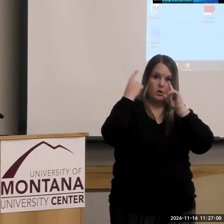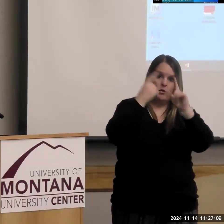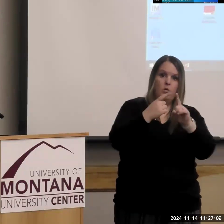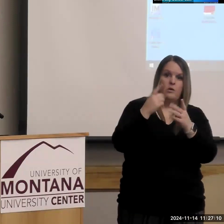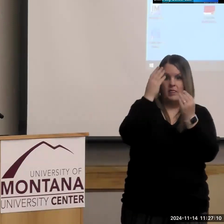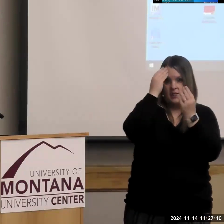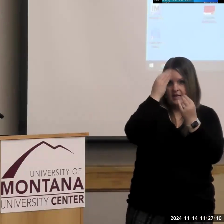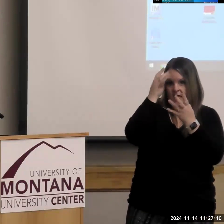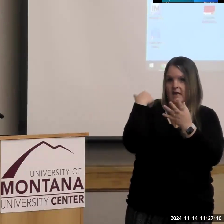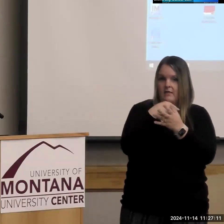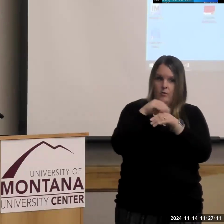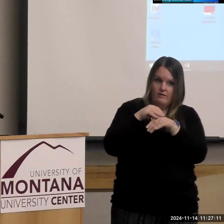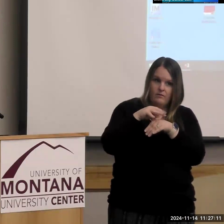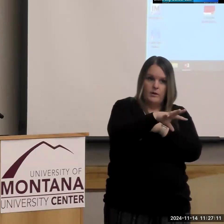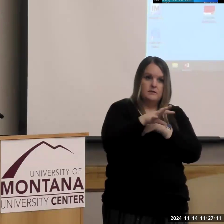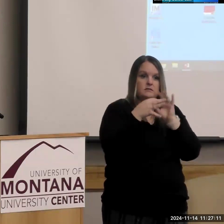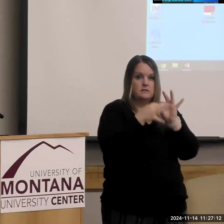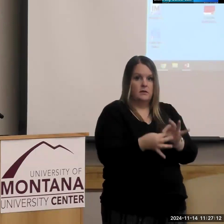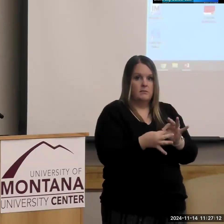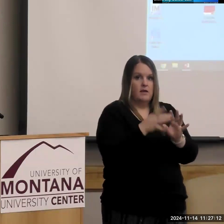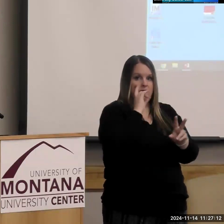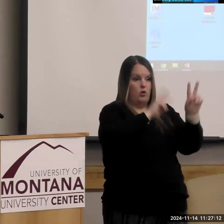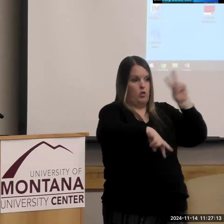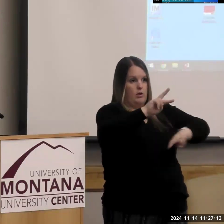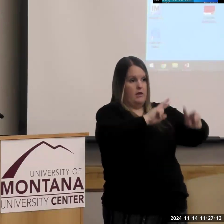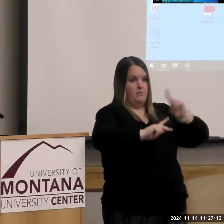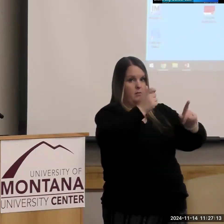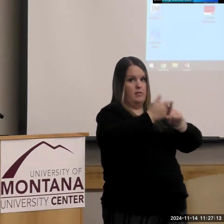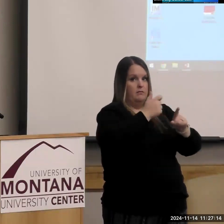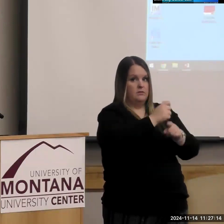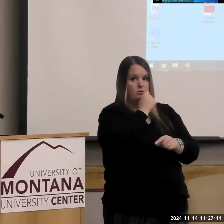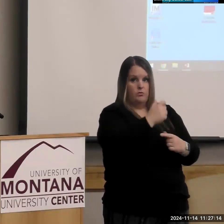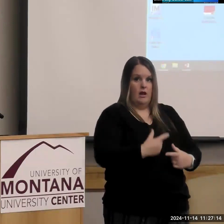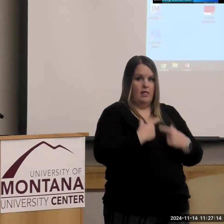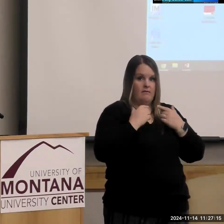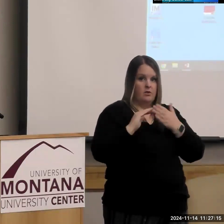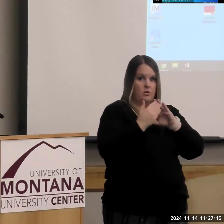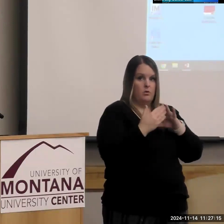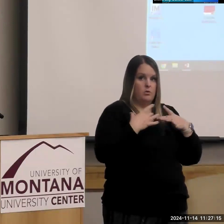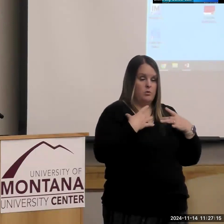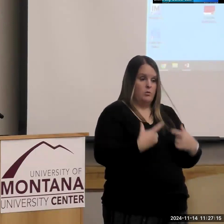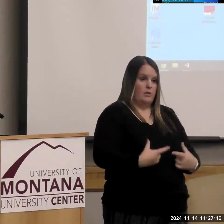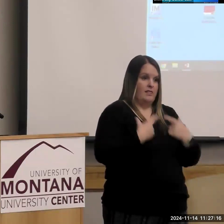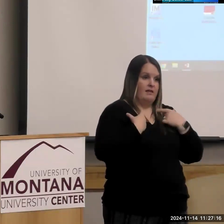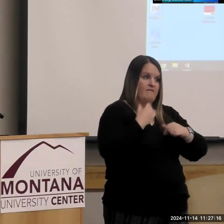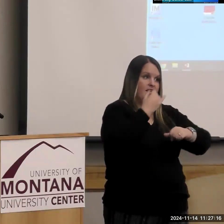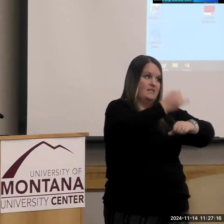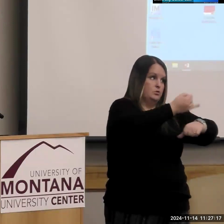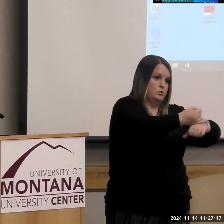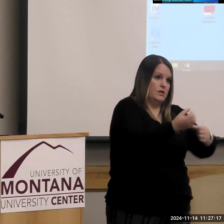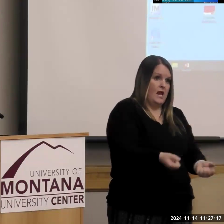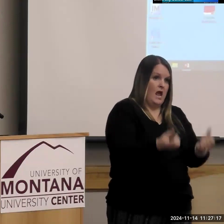that were influential is talking about when you look at people who do not live in the community, who live in institutions, how many